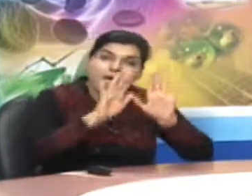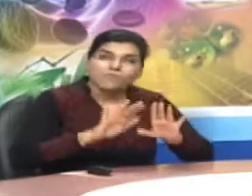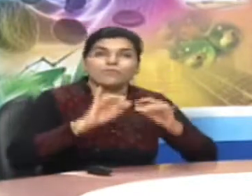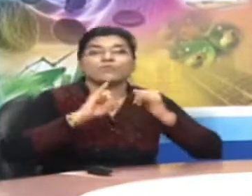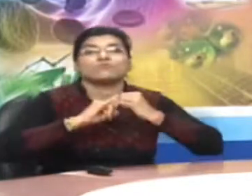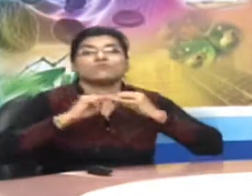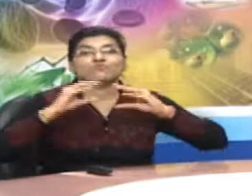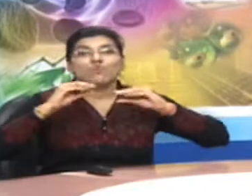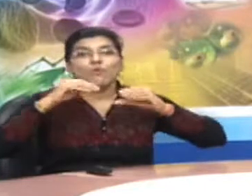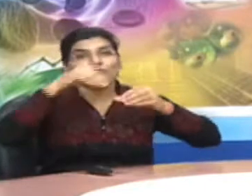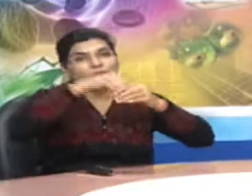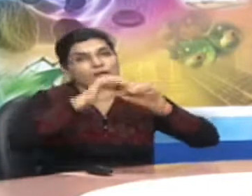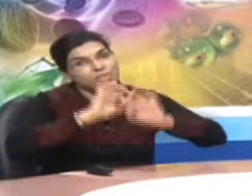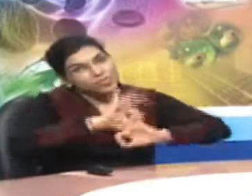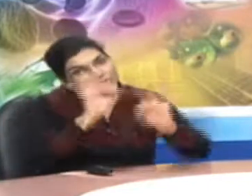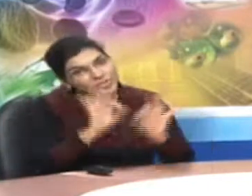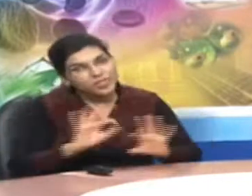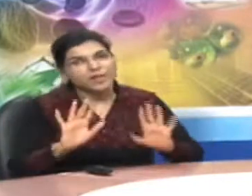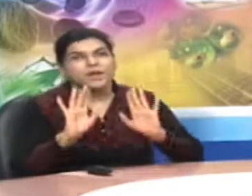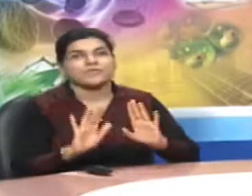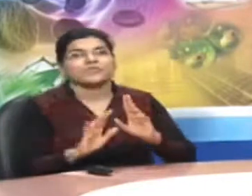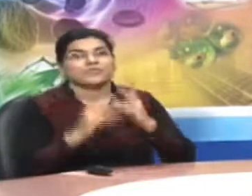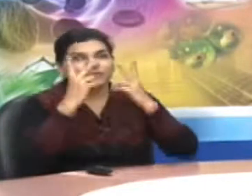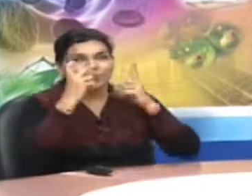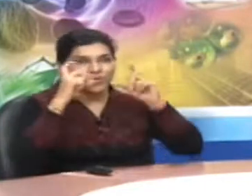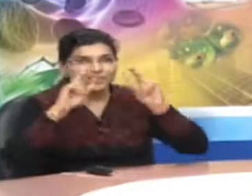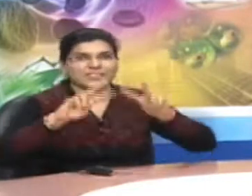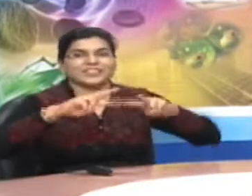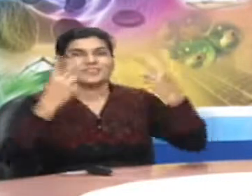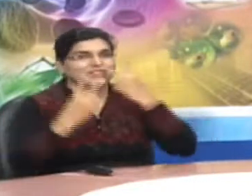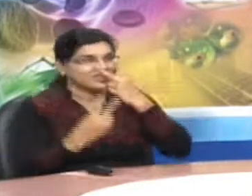we can only add that is there in the software,